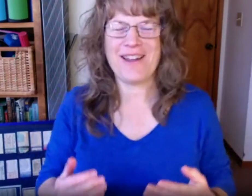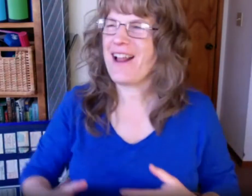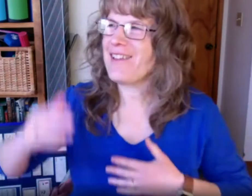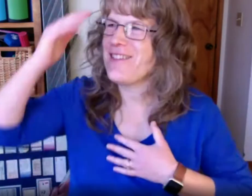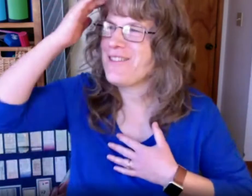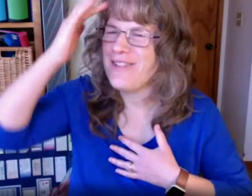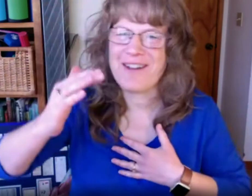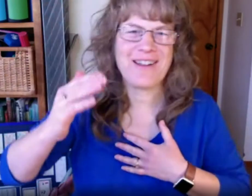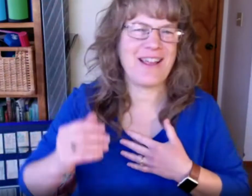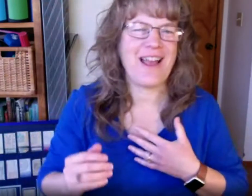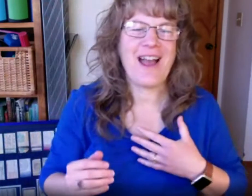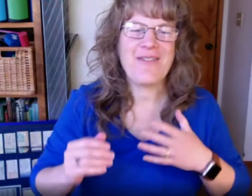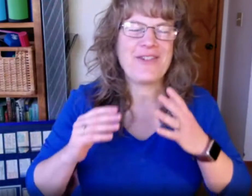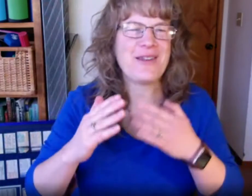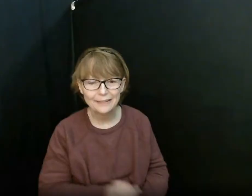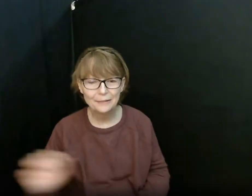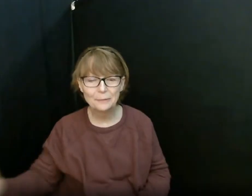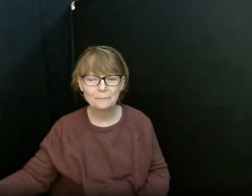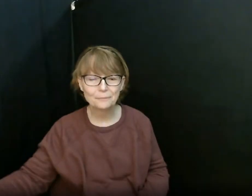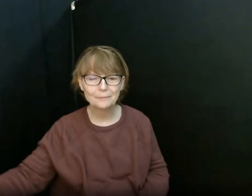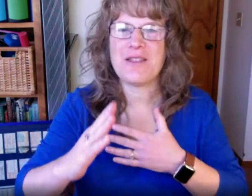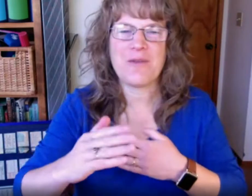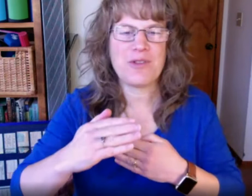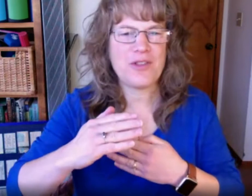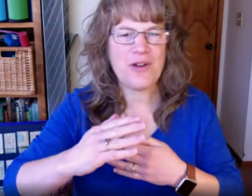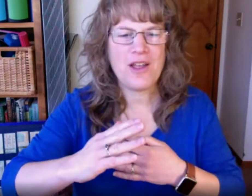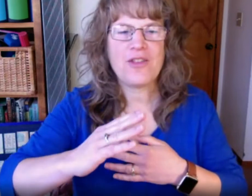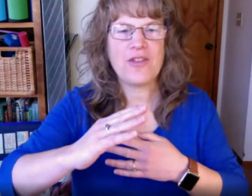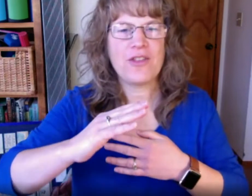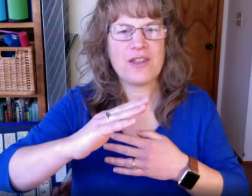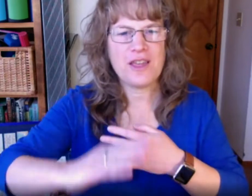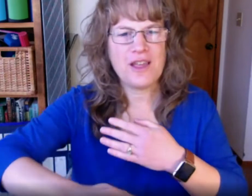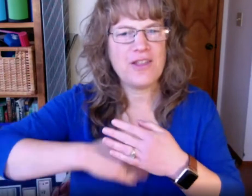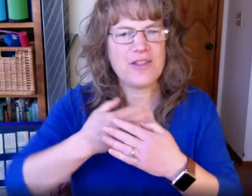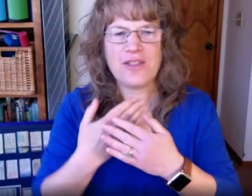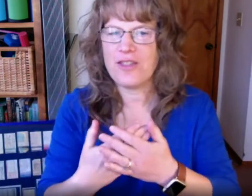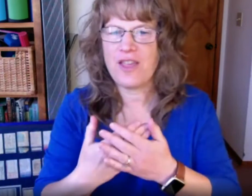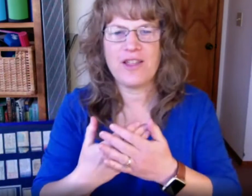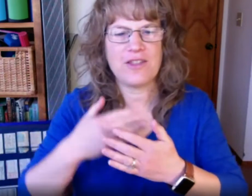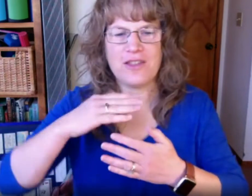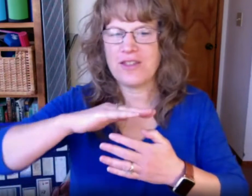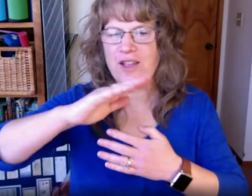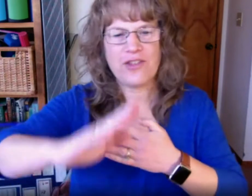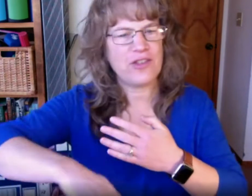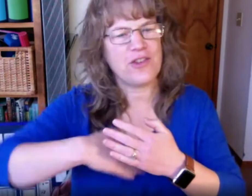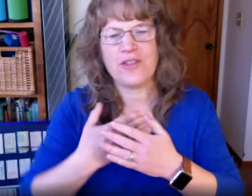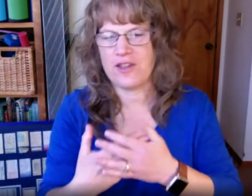I swear. For some reason that it was so the kids, they just do this. I